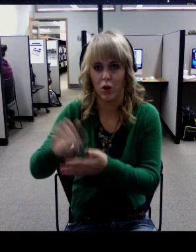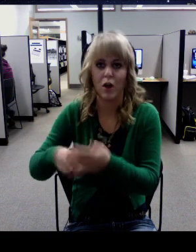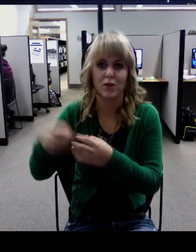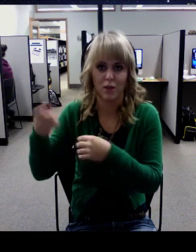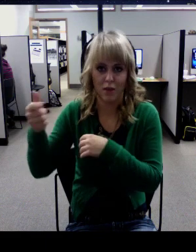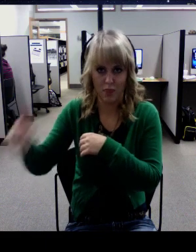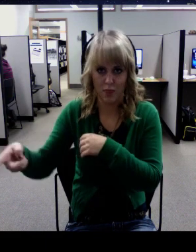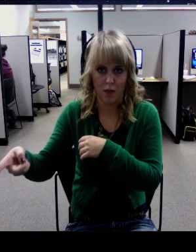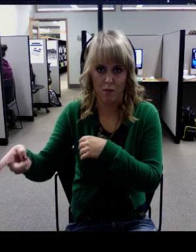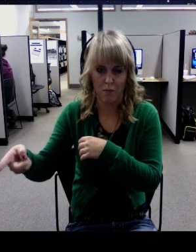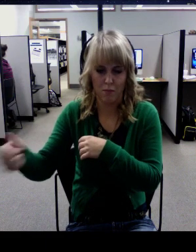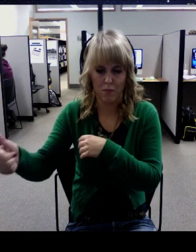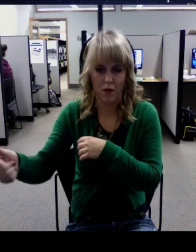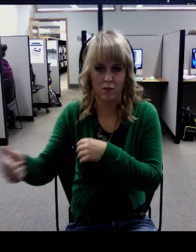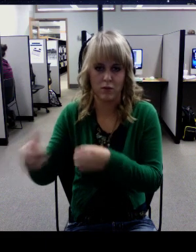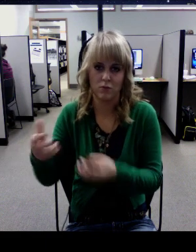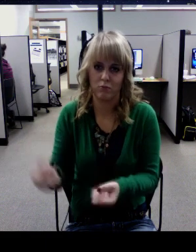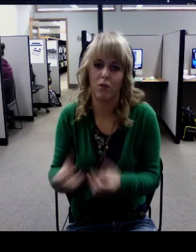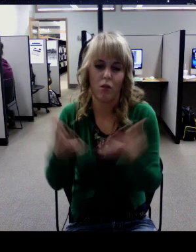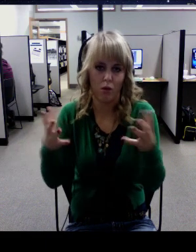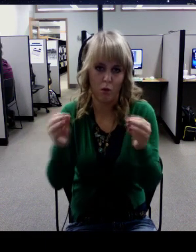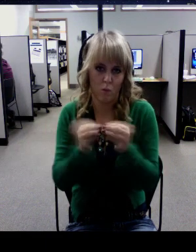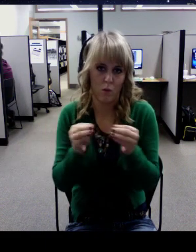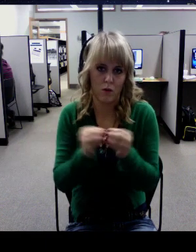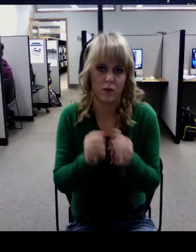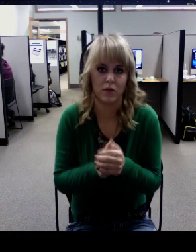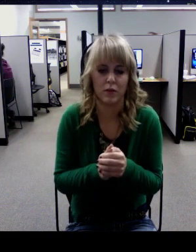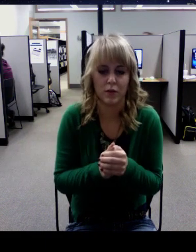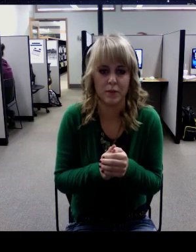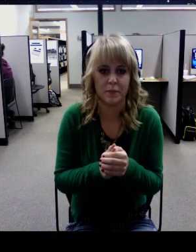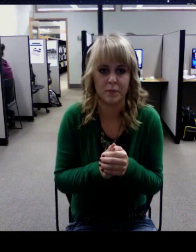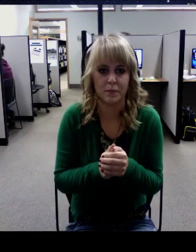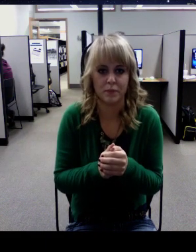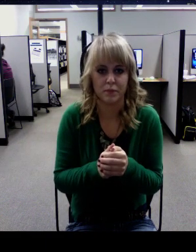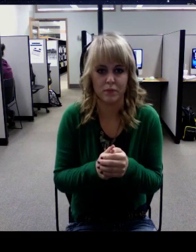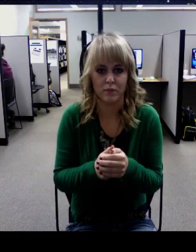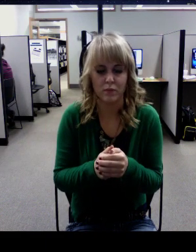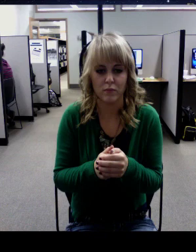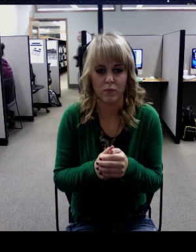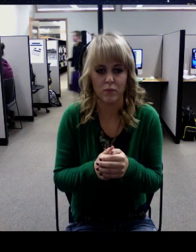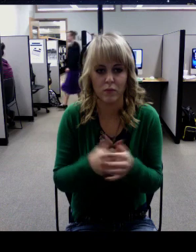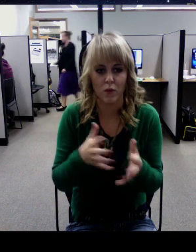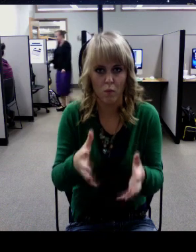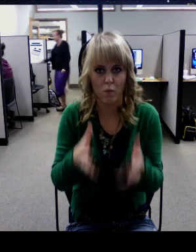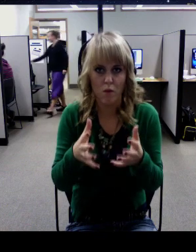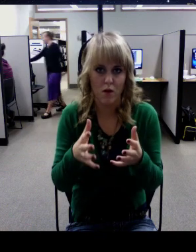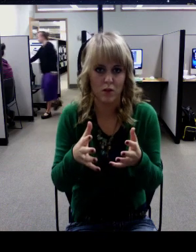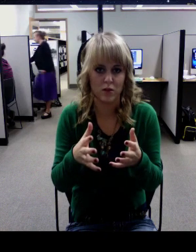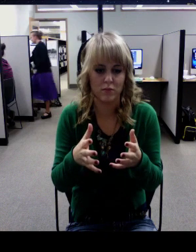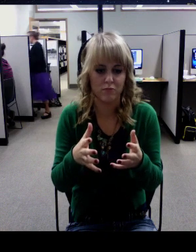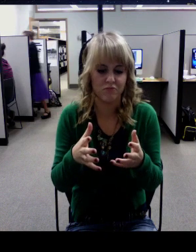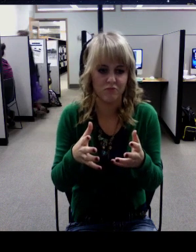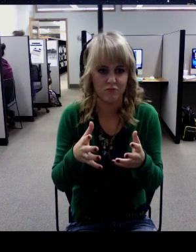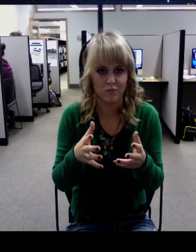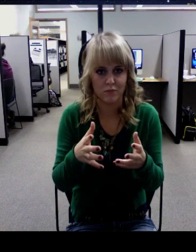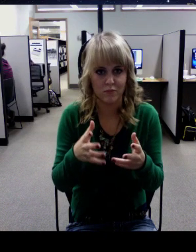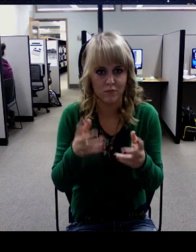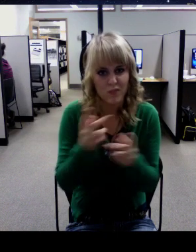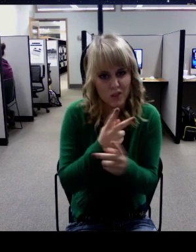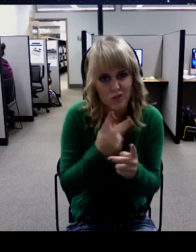a calendar of jobs so that you can remember all the things, because you want to make sure you get all the expenses you can